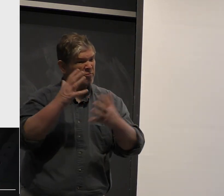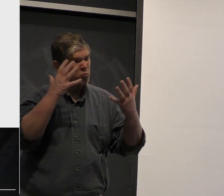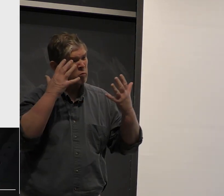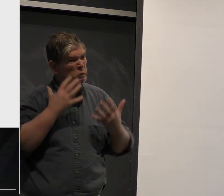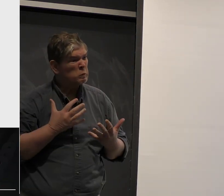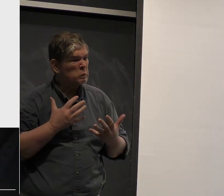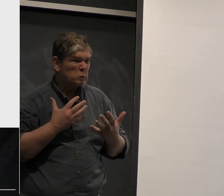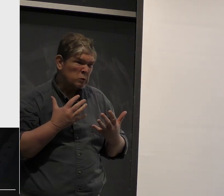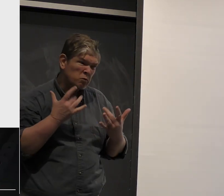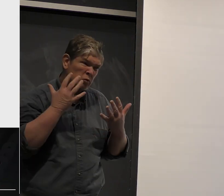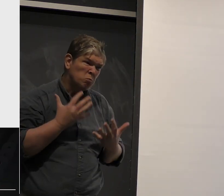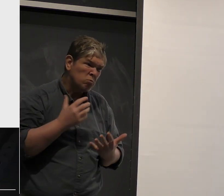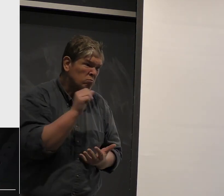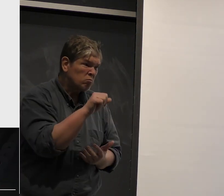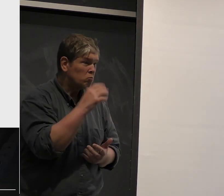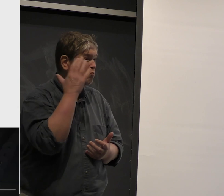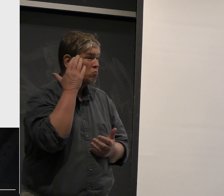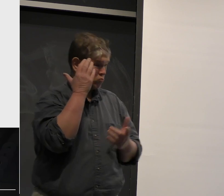closed, unfortunately, right?